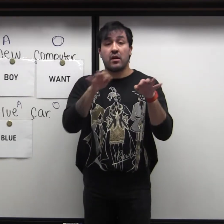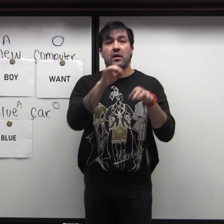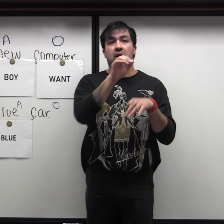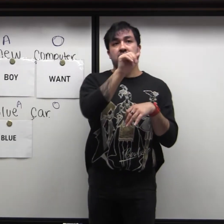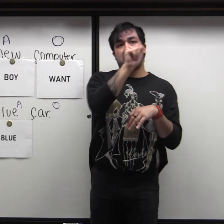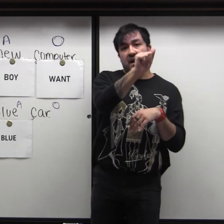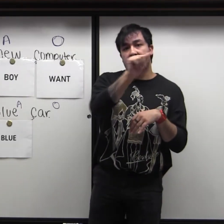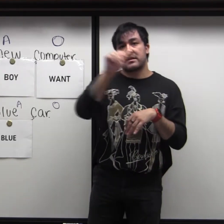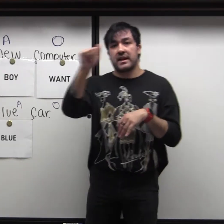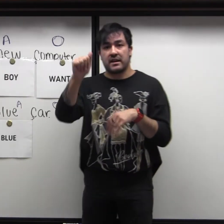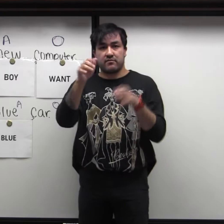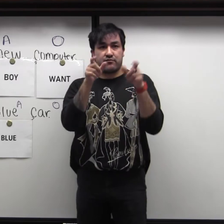sentence and